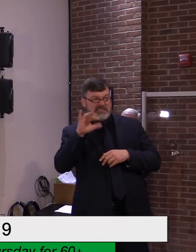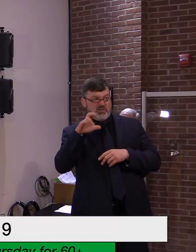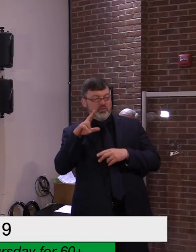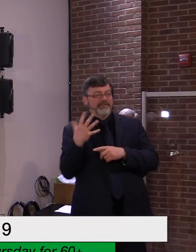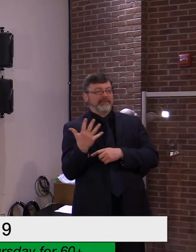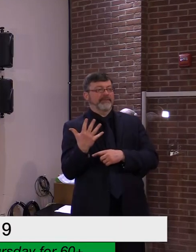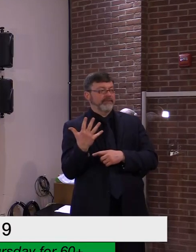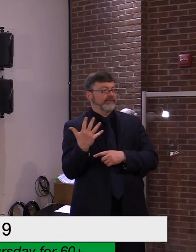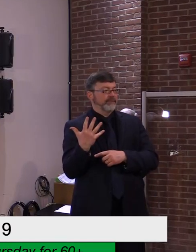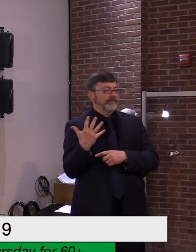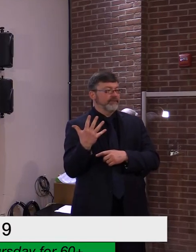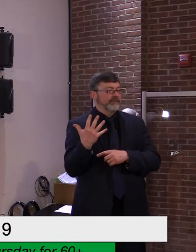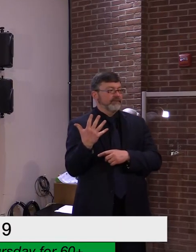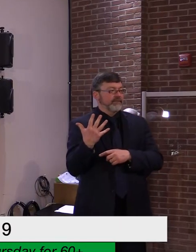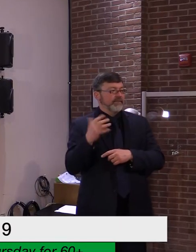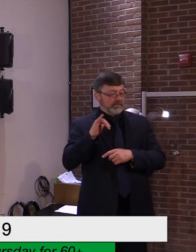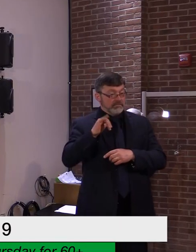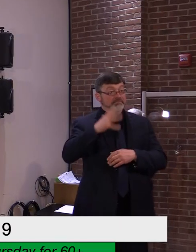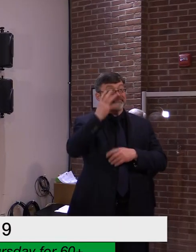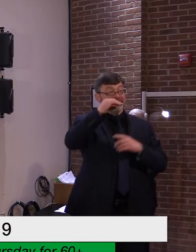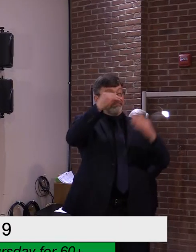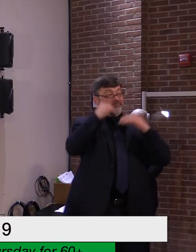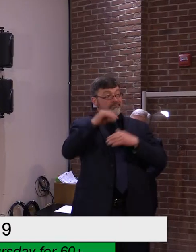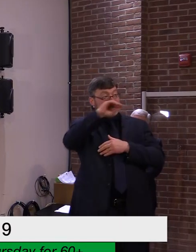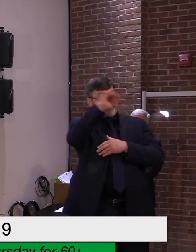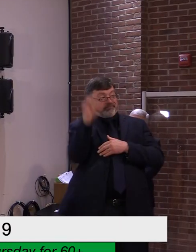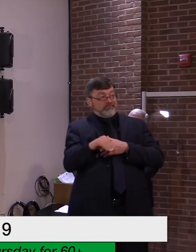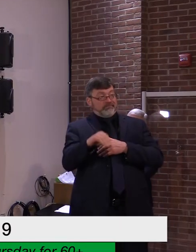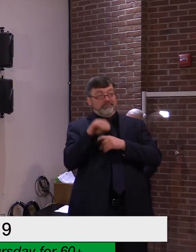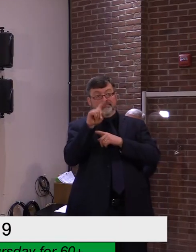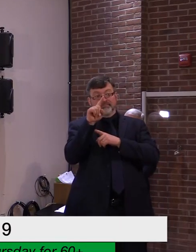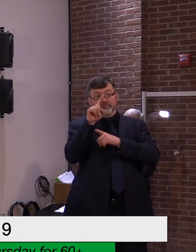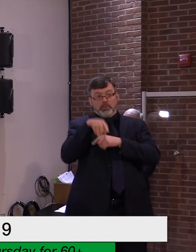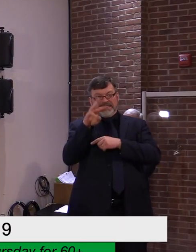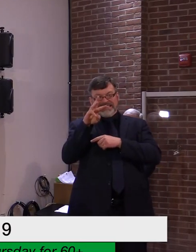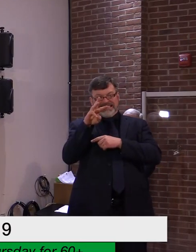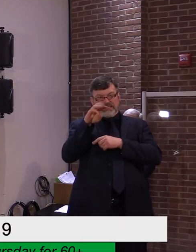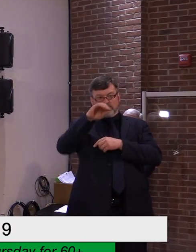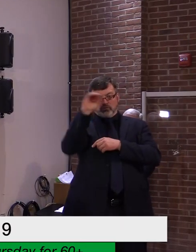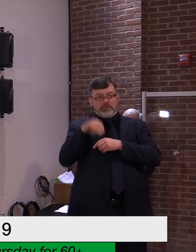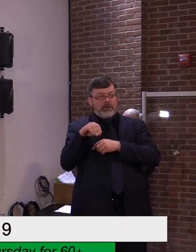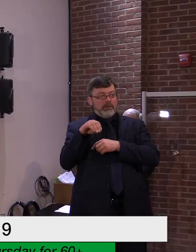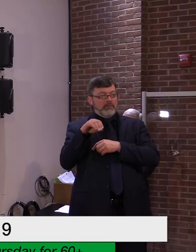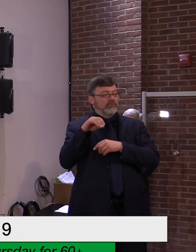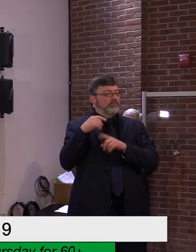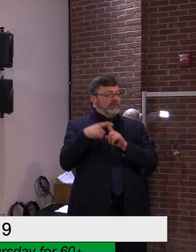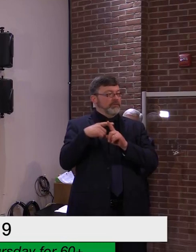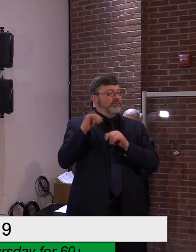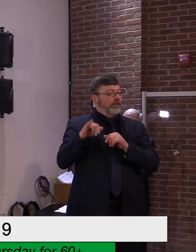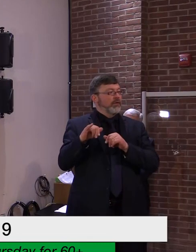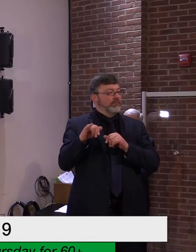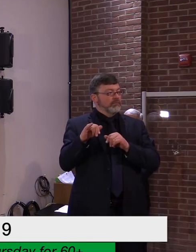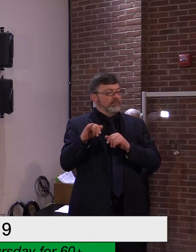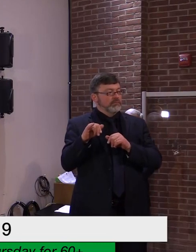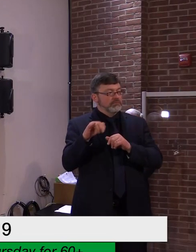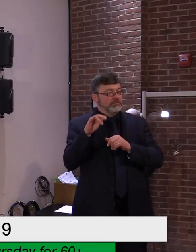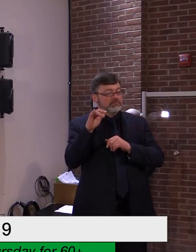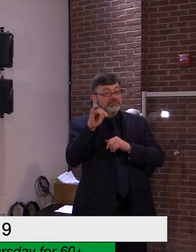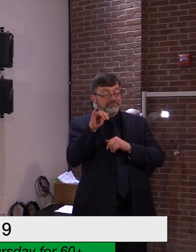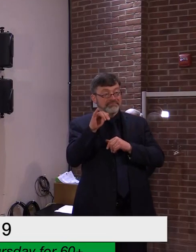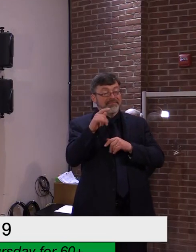Positivity rate 1.6%. Deaths have only increased by 1, and are now